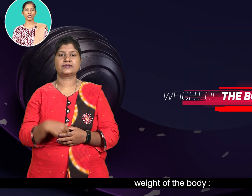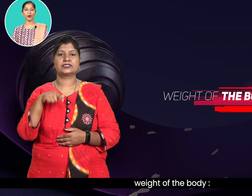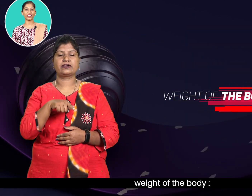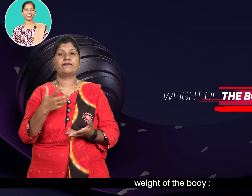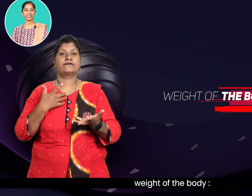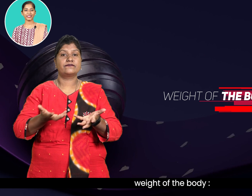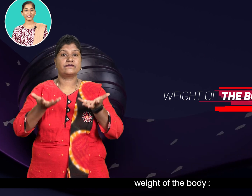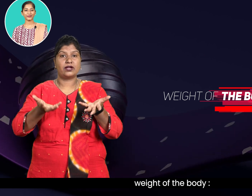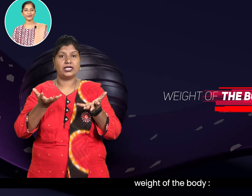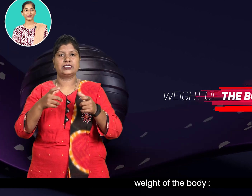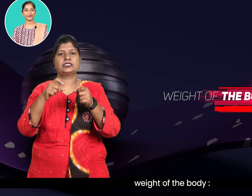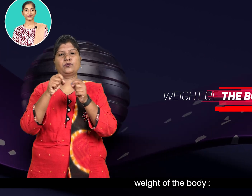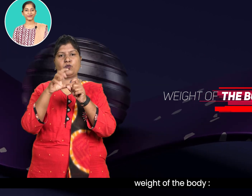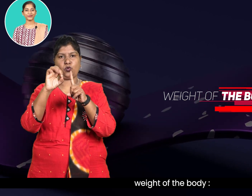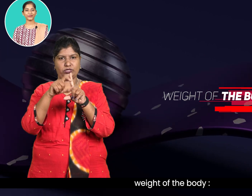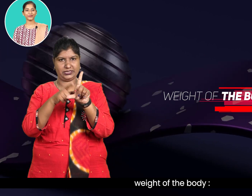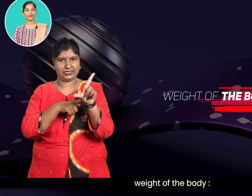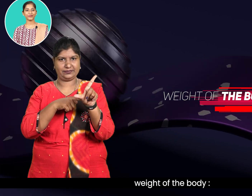Weight of the body.